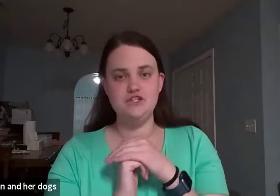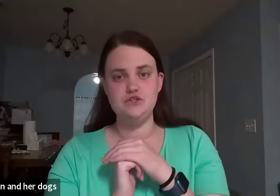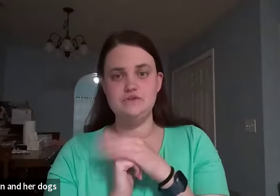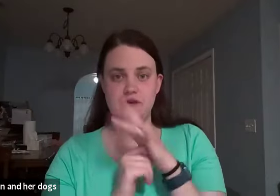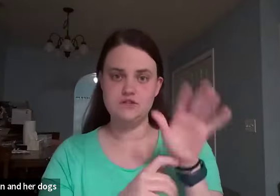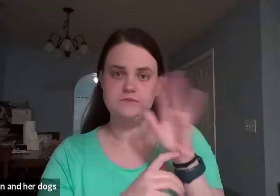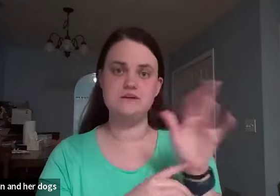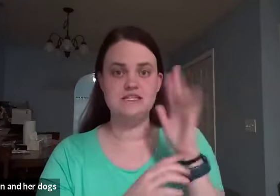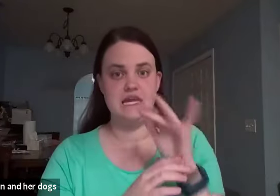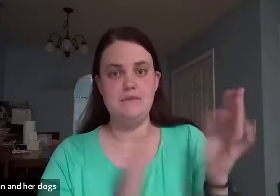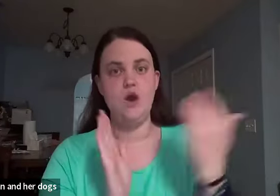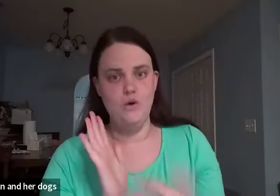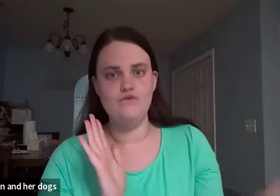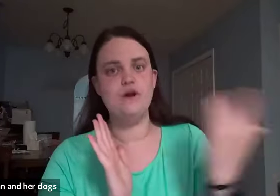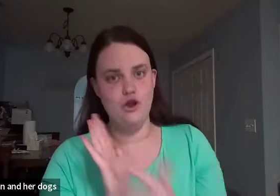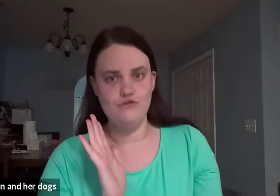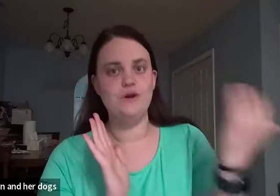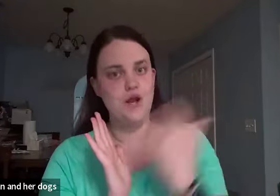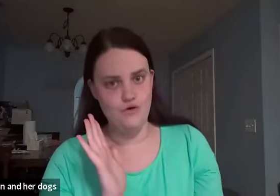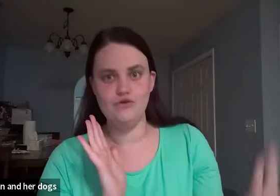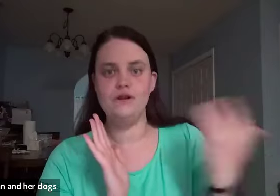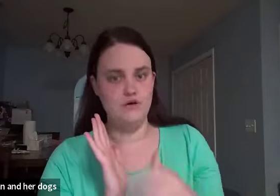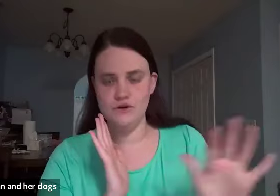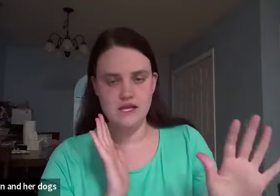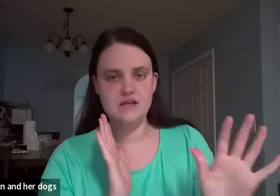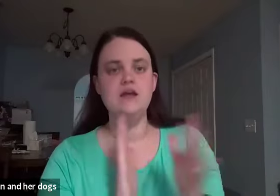having to finger spell someone's name over and over and over and over again,